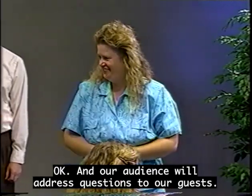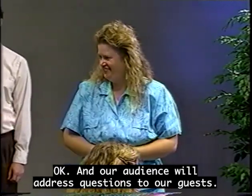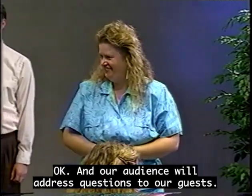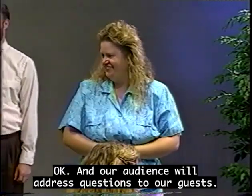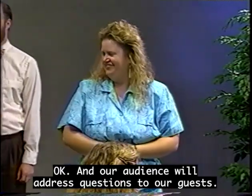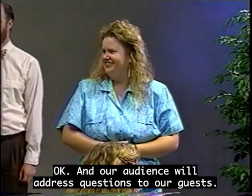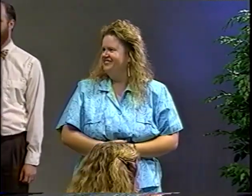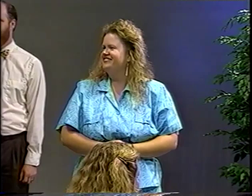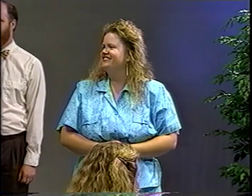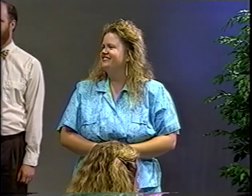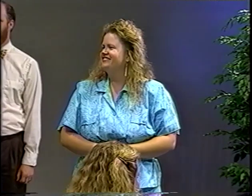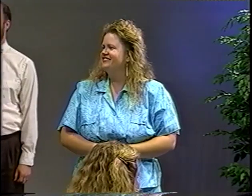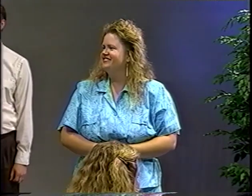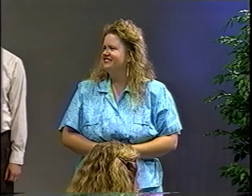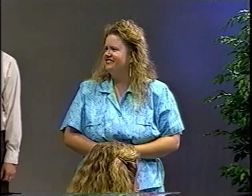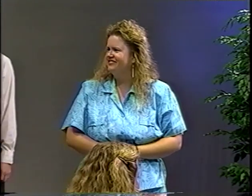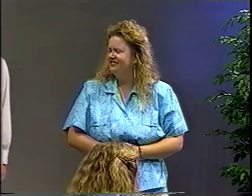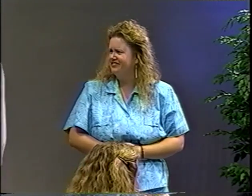questions to our guests.